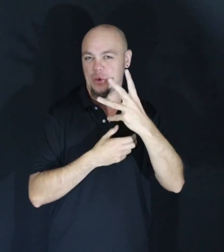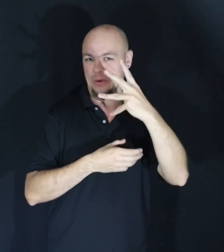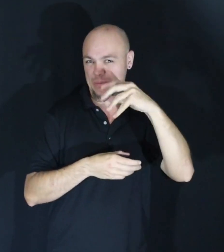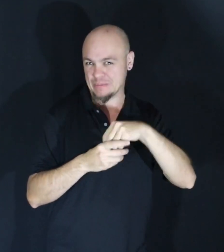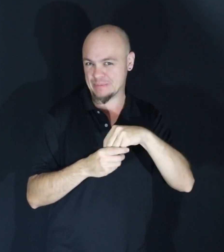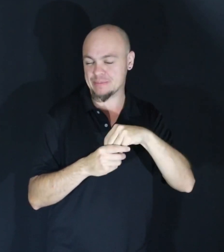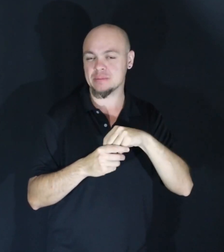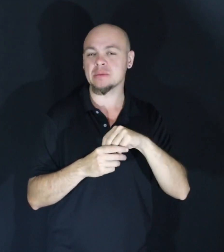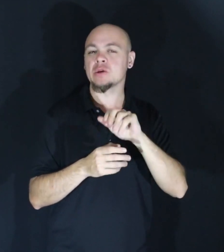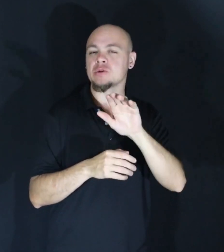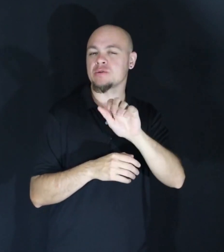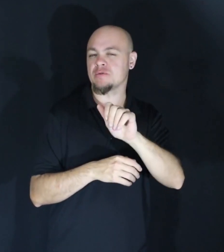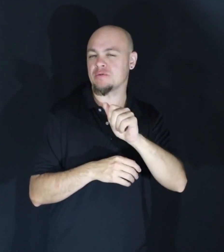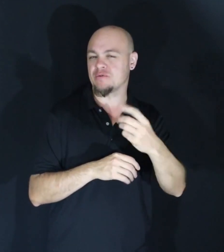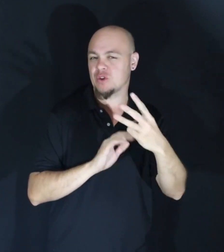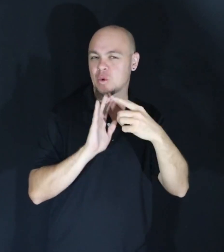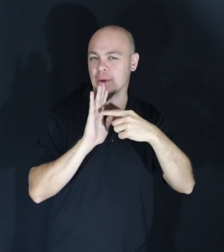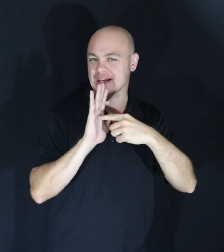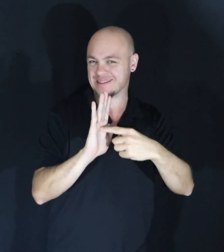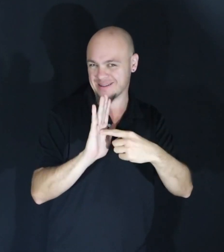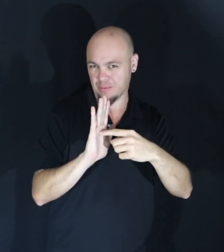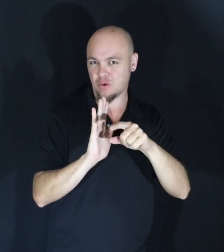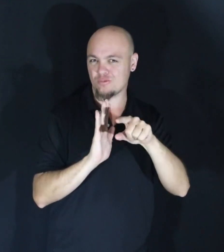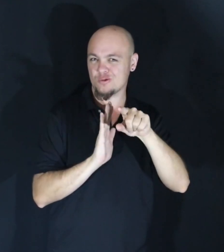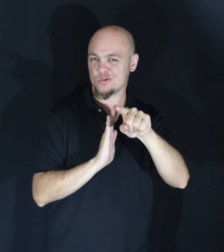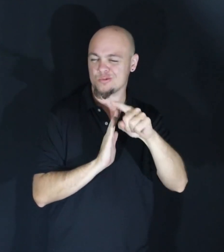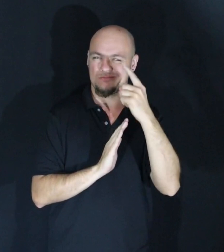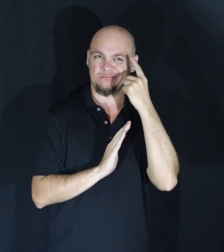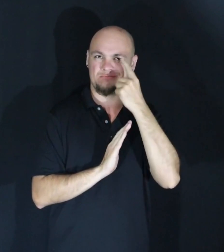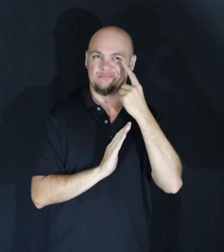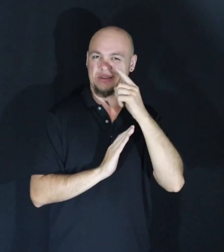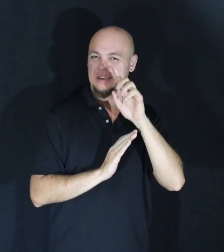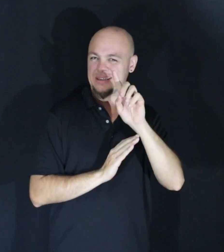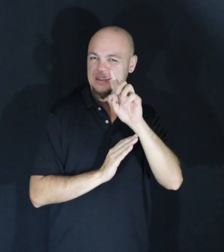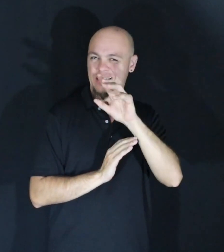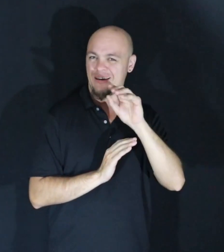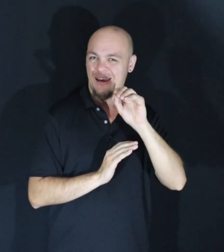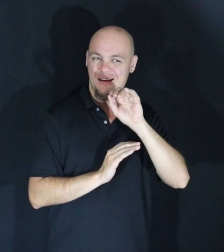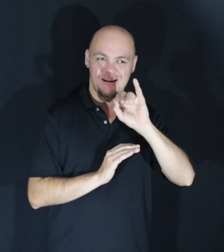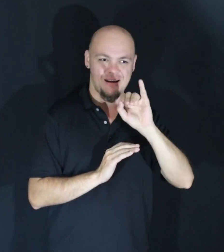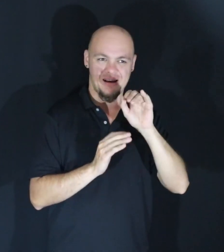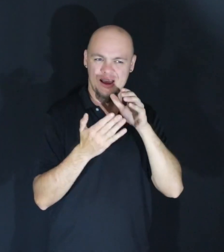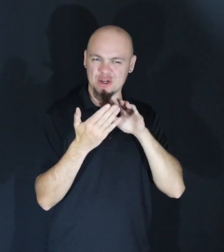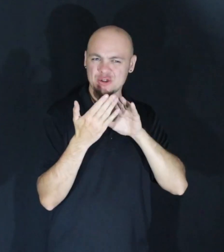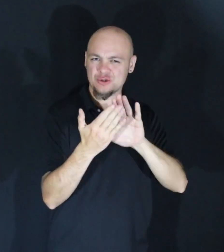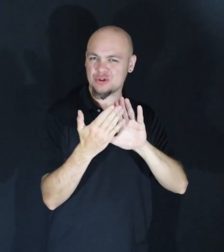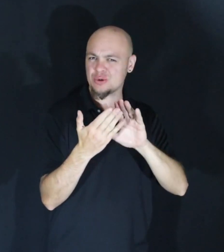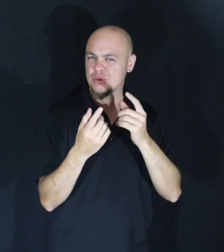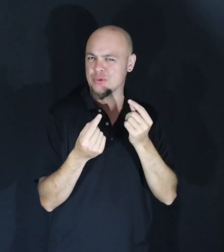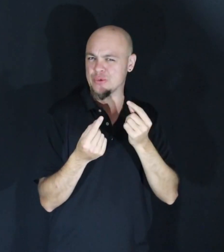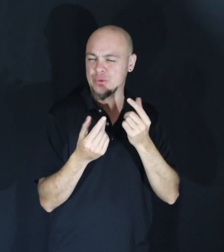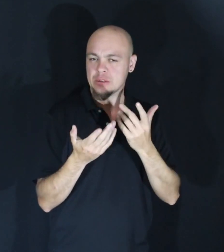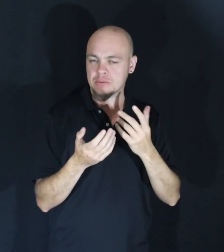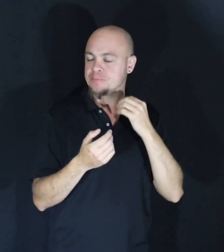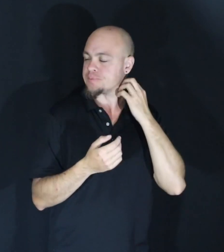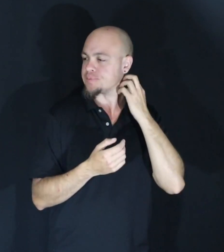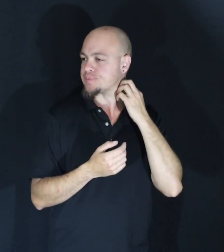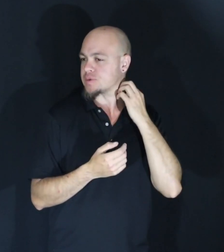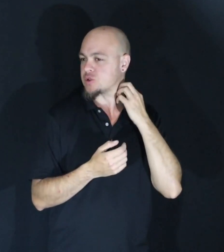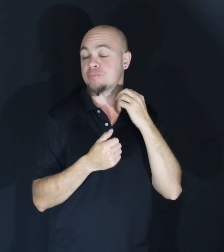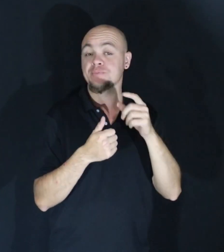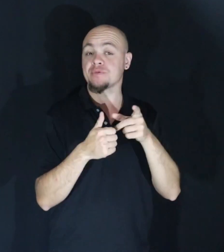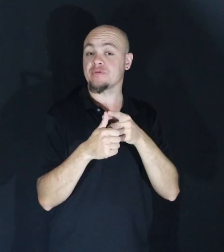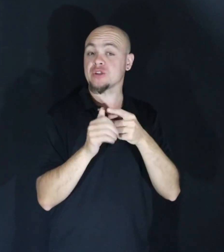walk us through a couple examples to help us think about what does a D&I strategy really mean? First example, real